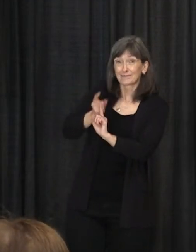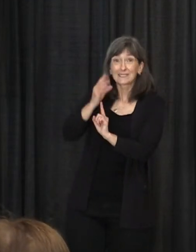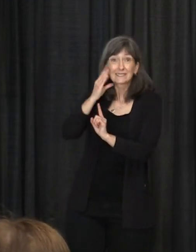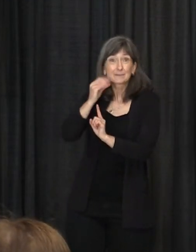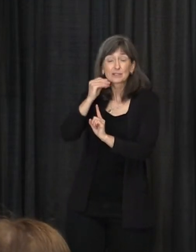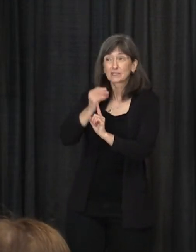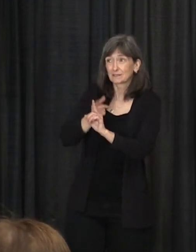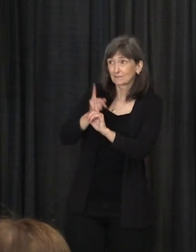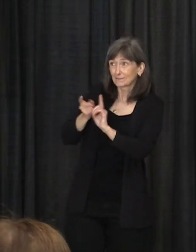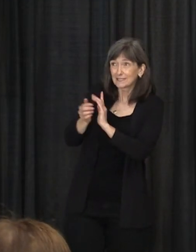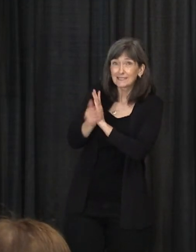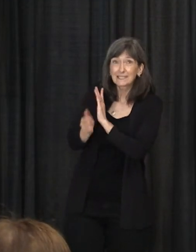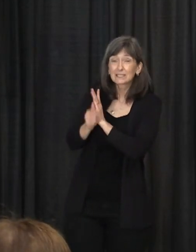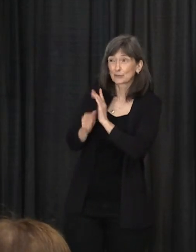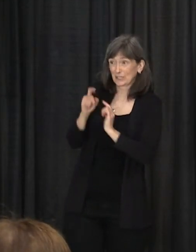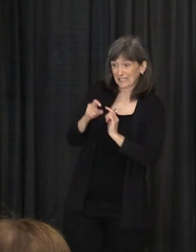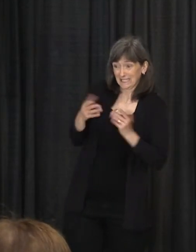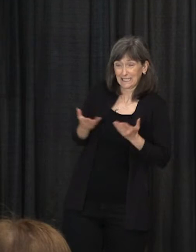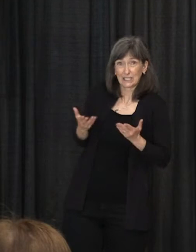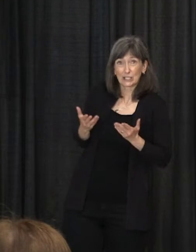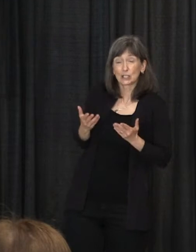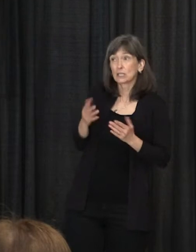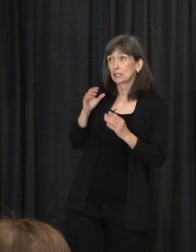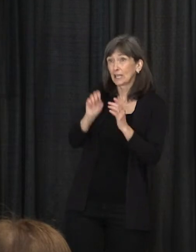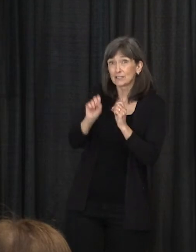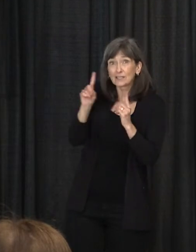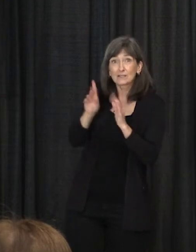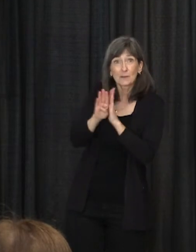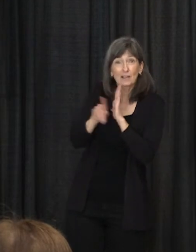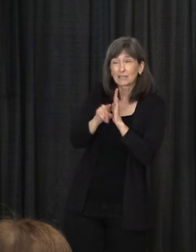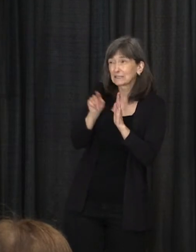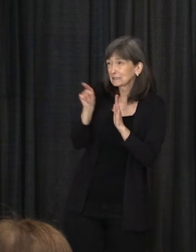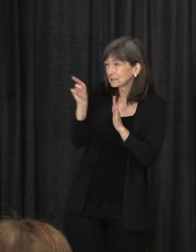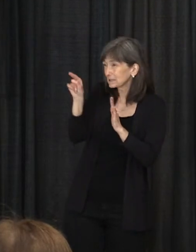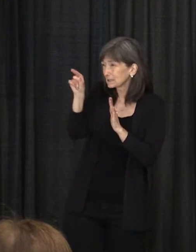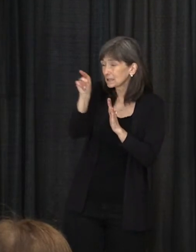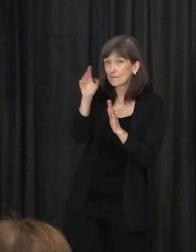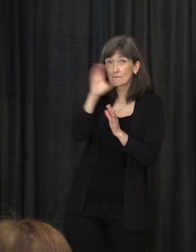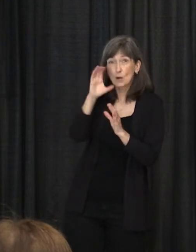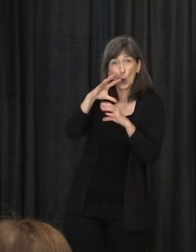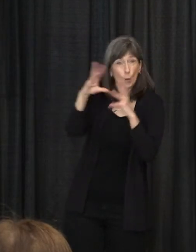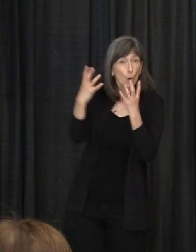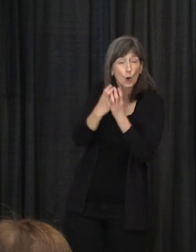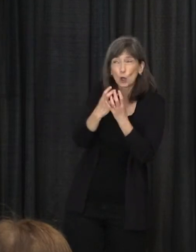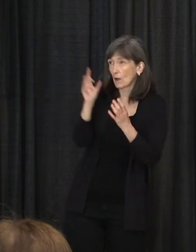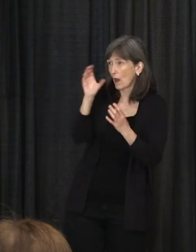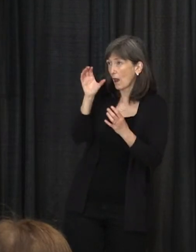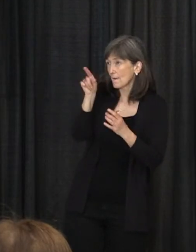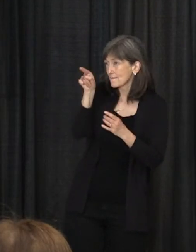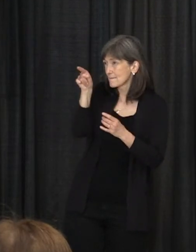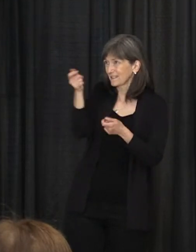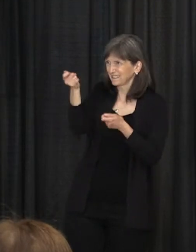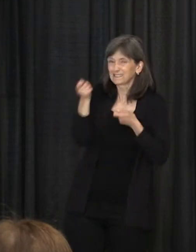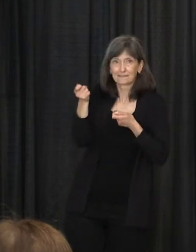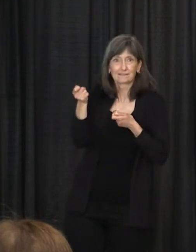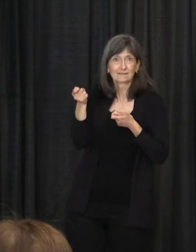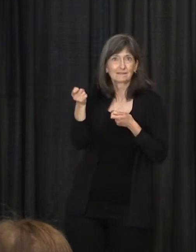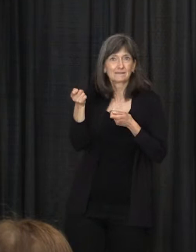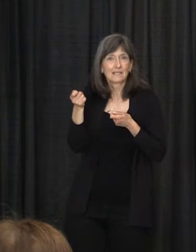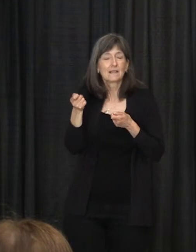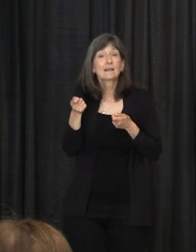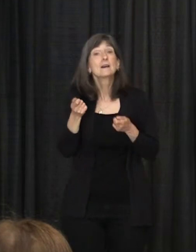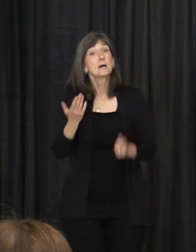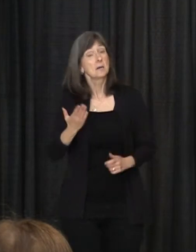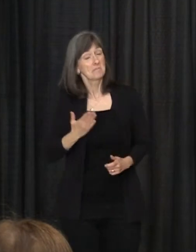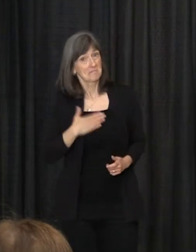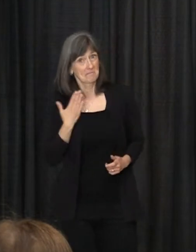needed by our province and educational backgrounds, and to attract them to Newfoundland and Labrador. I'm very pleased to